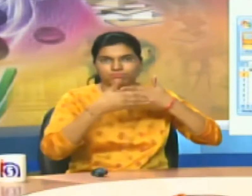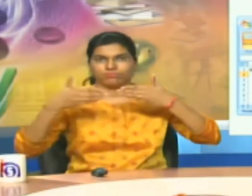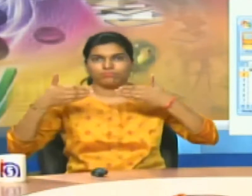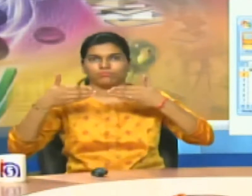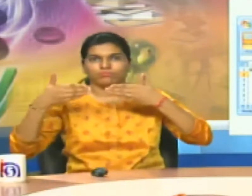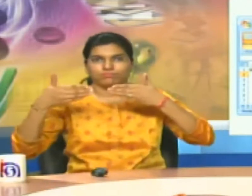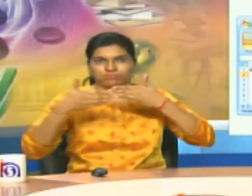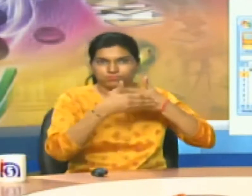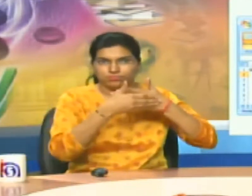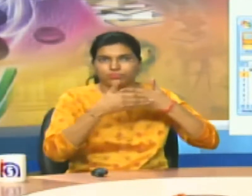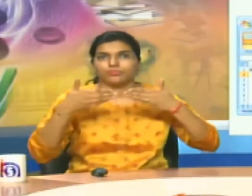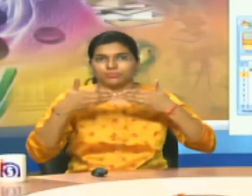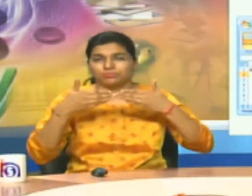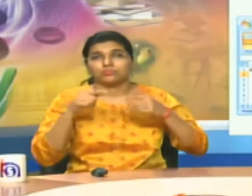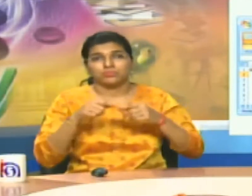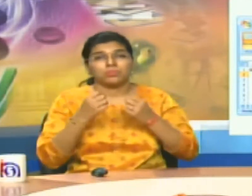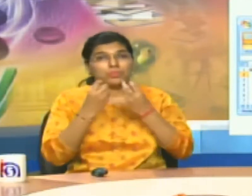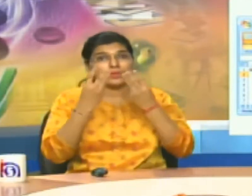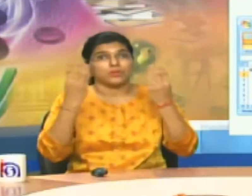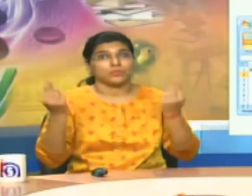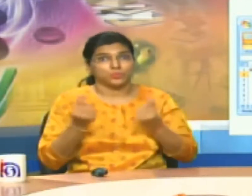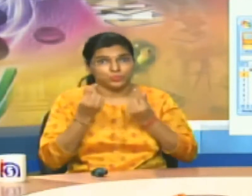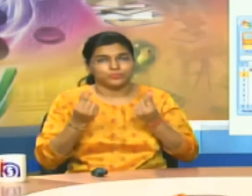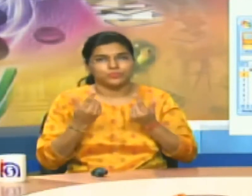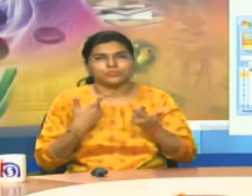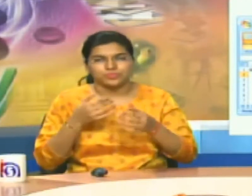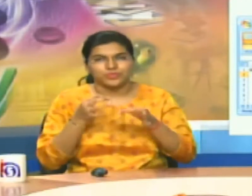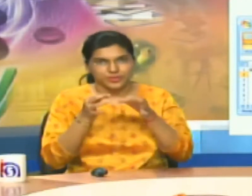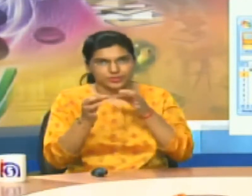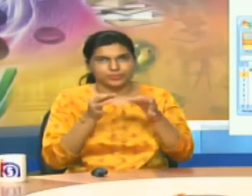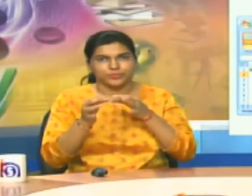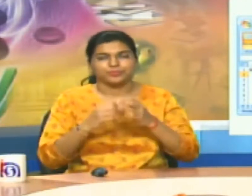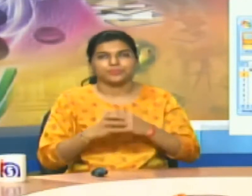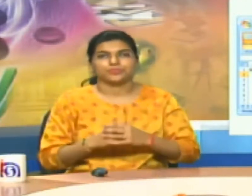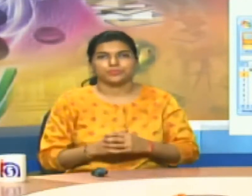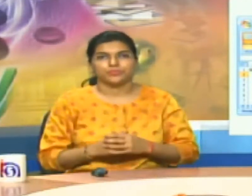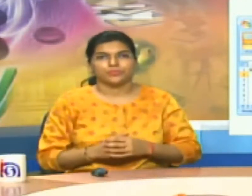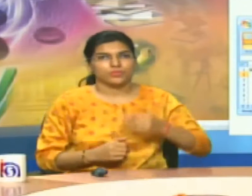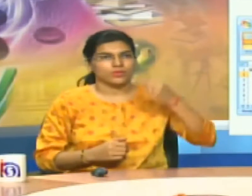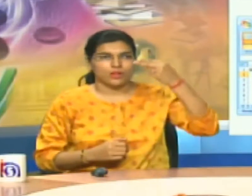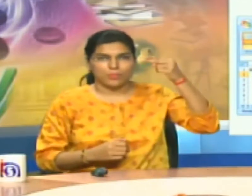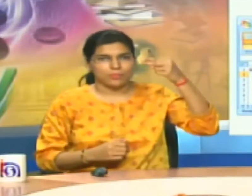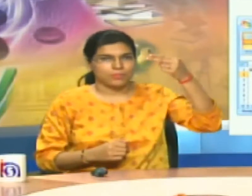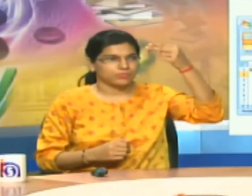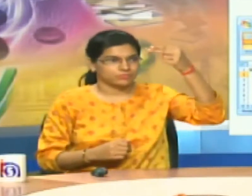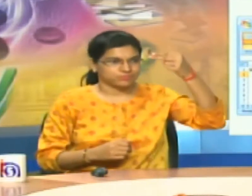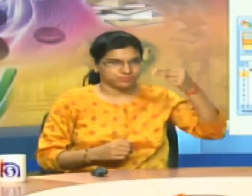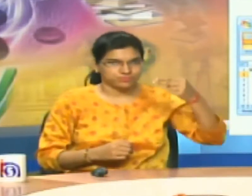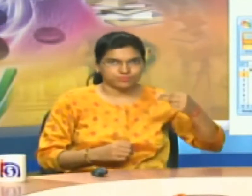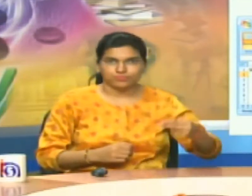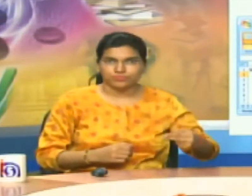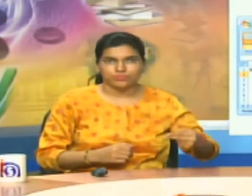What does it mean? It means when you have a large